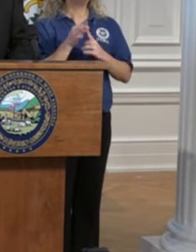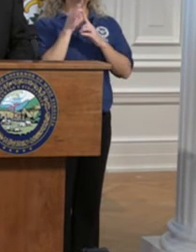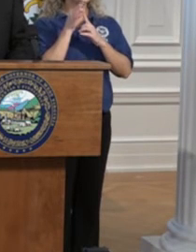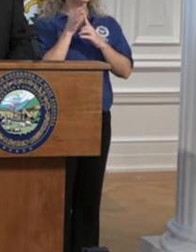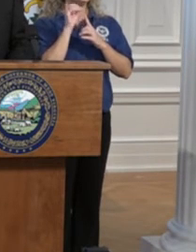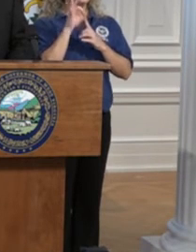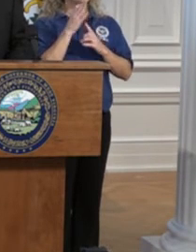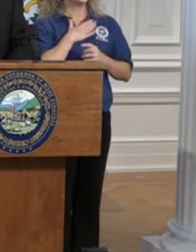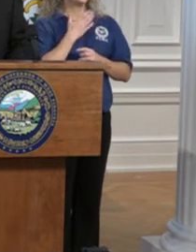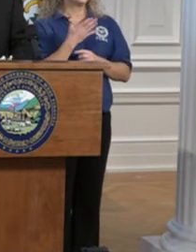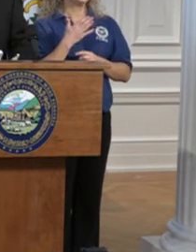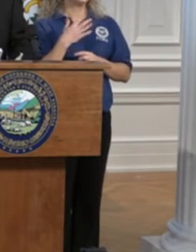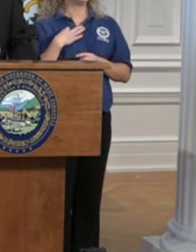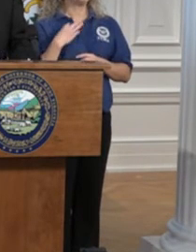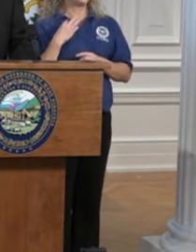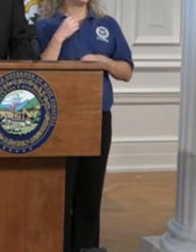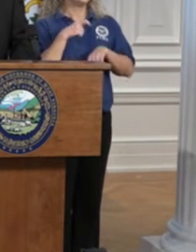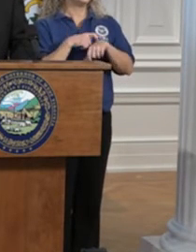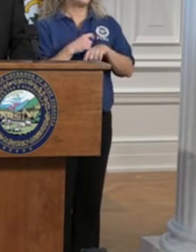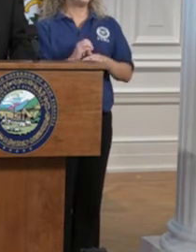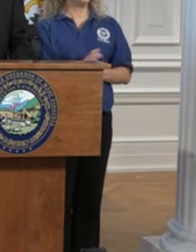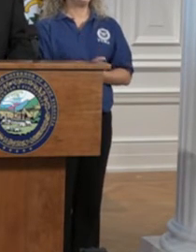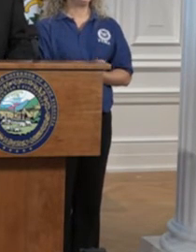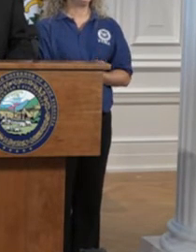especially if they are willing to volunteer their time.